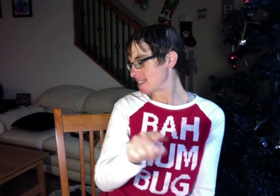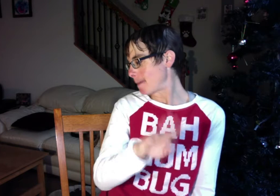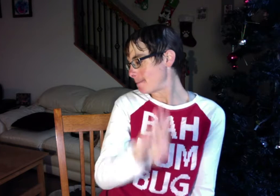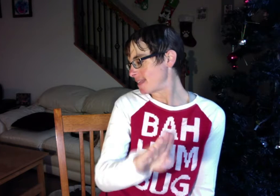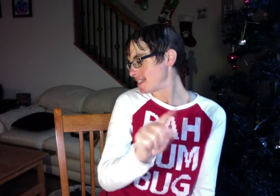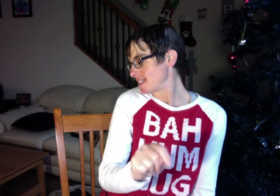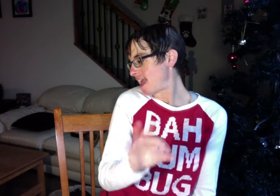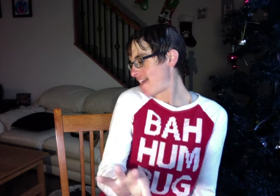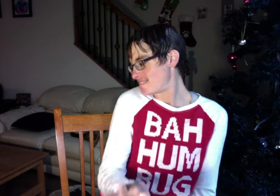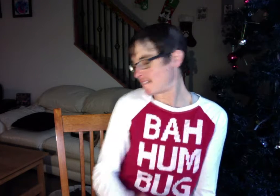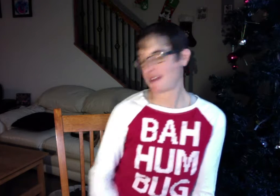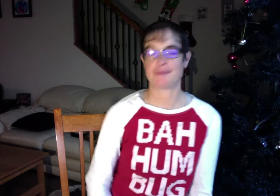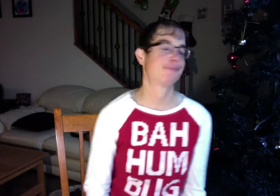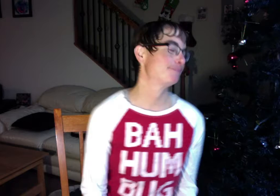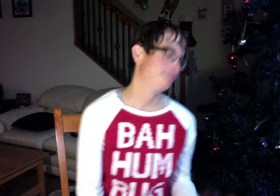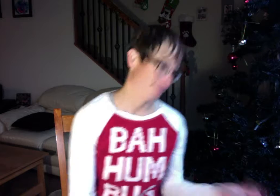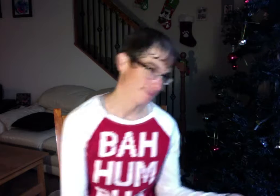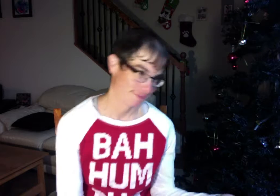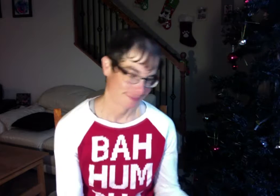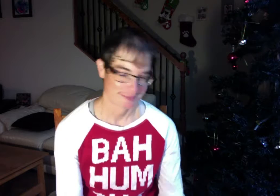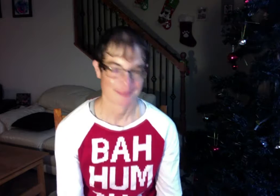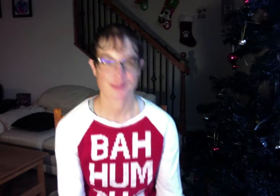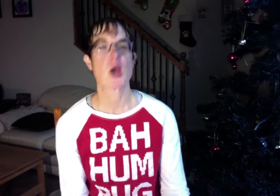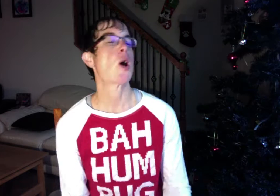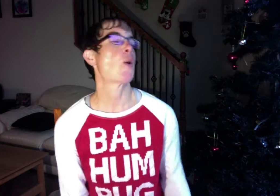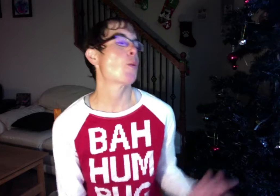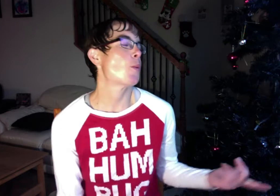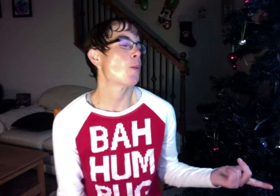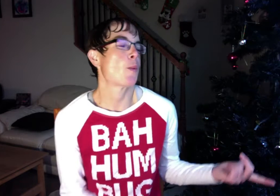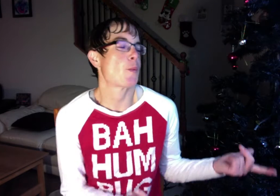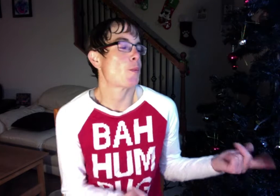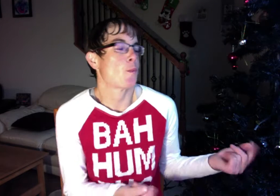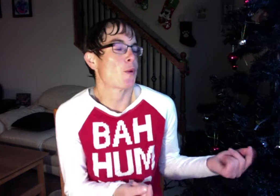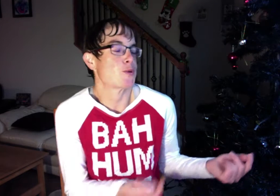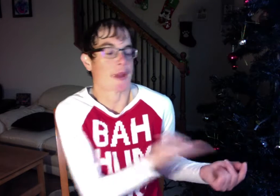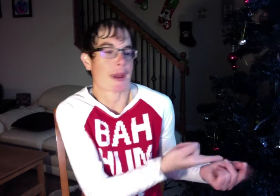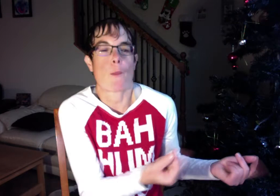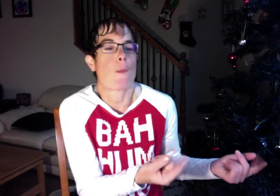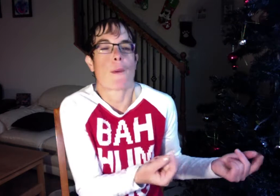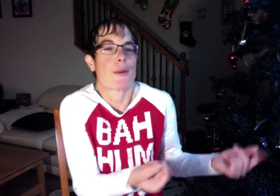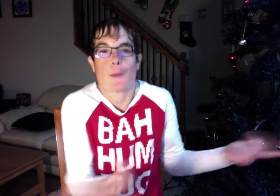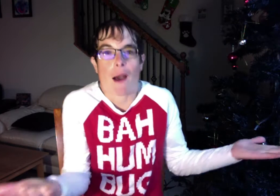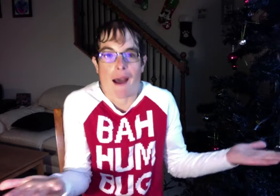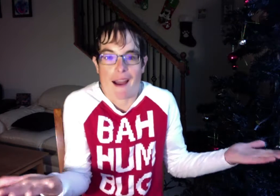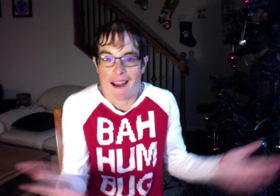H. Why is Lily saying her letters and her numbers like